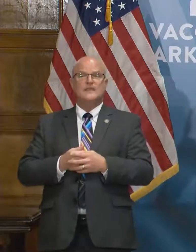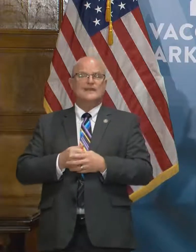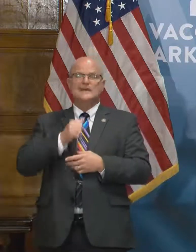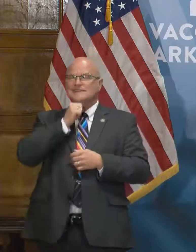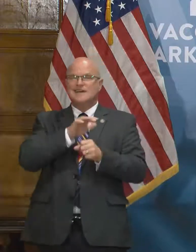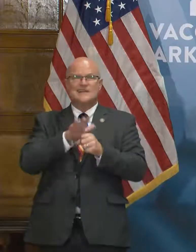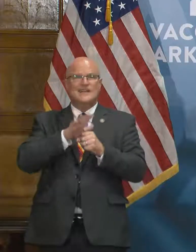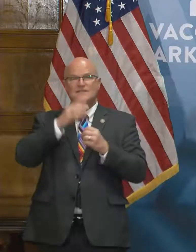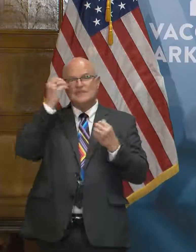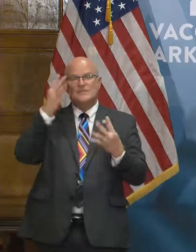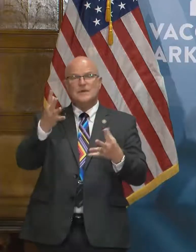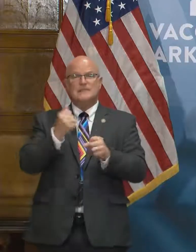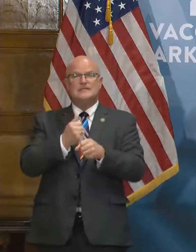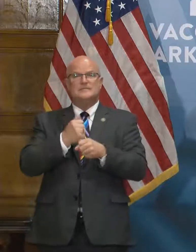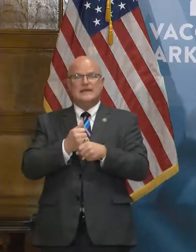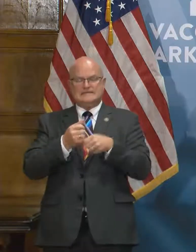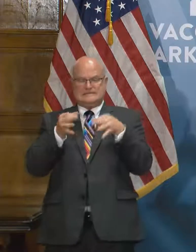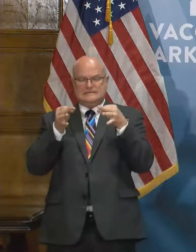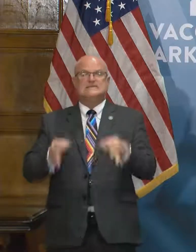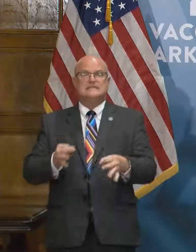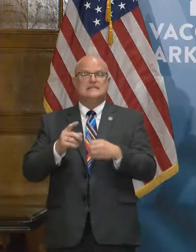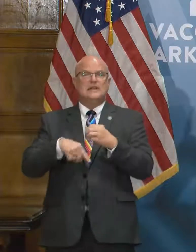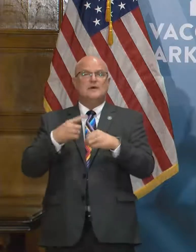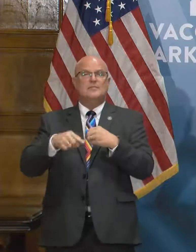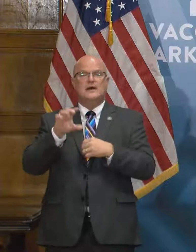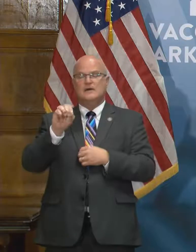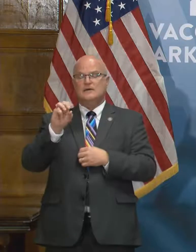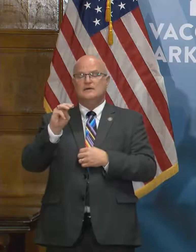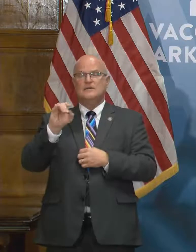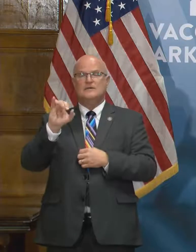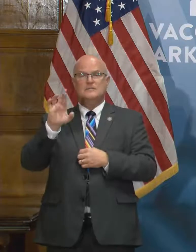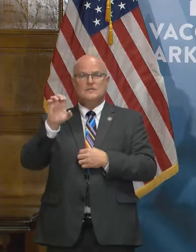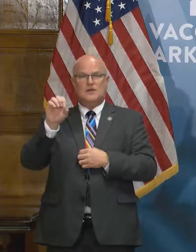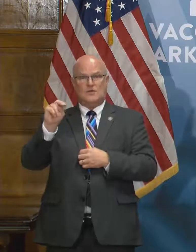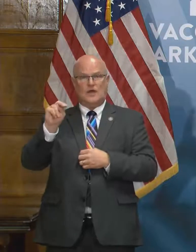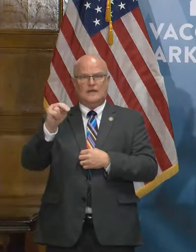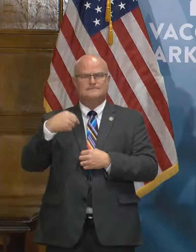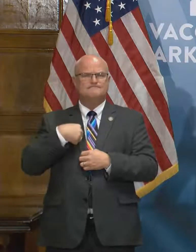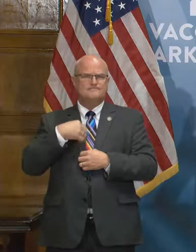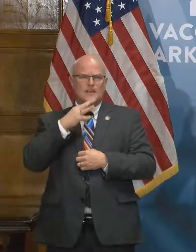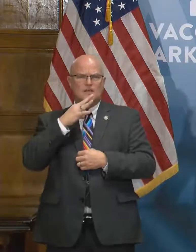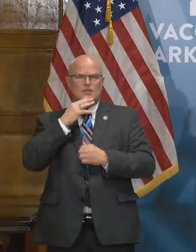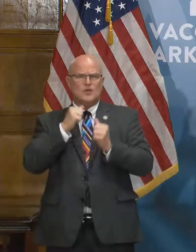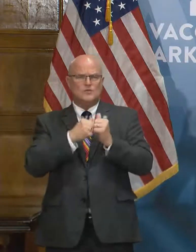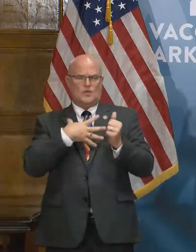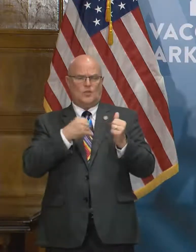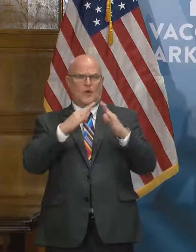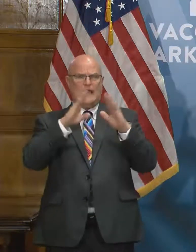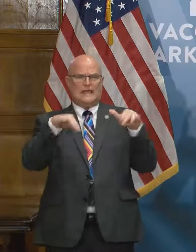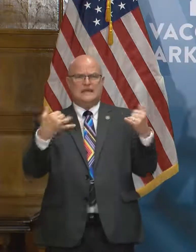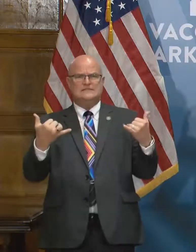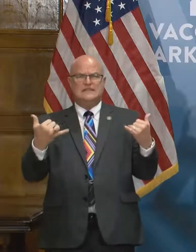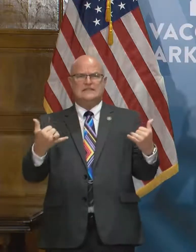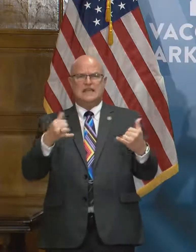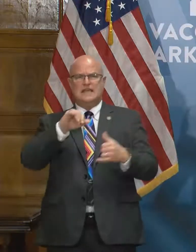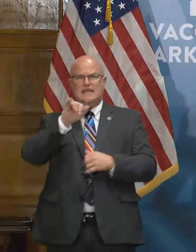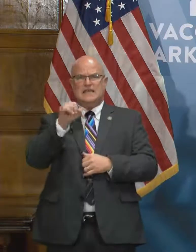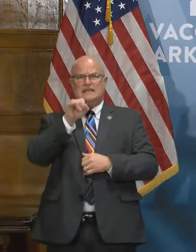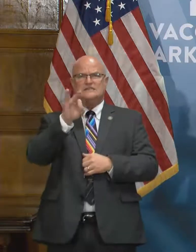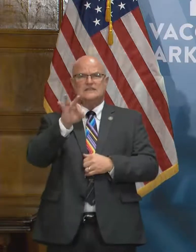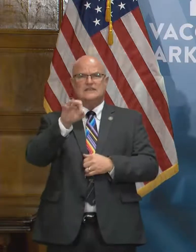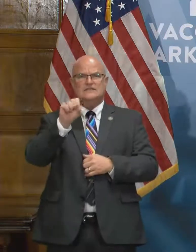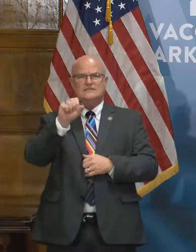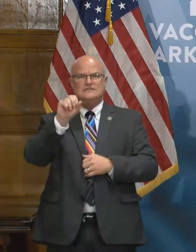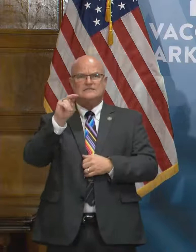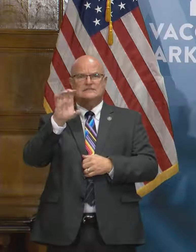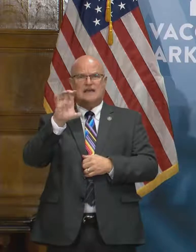enough information to make definitive decisions about Omicron. I spoke to the White House today, Jeff Zients,